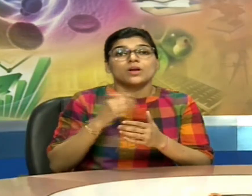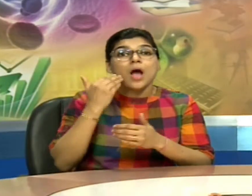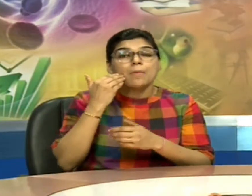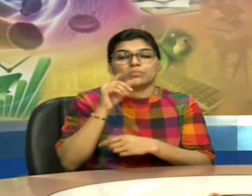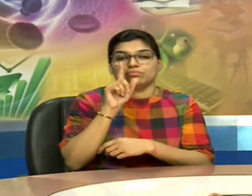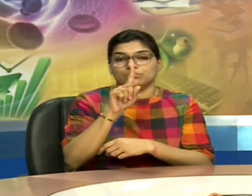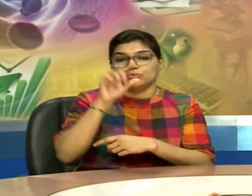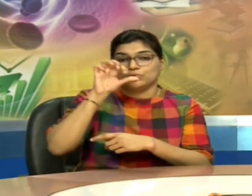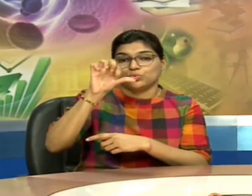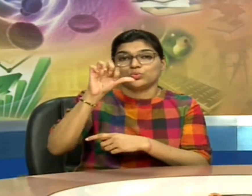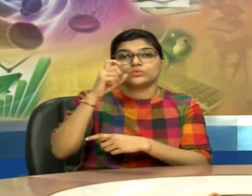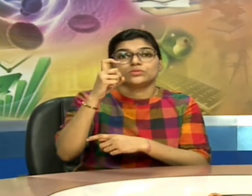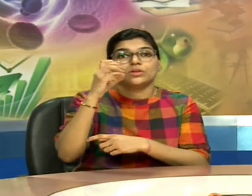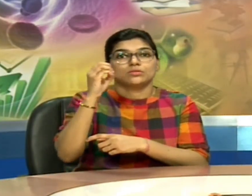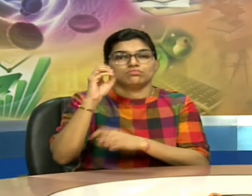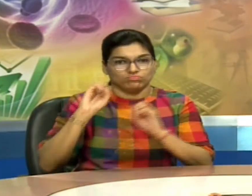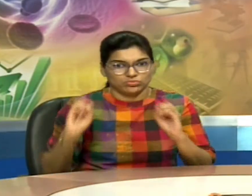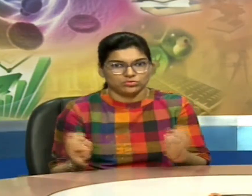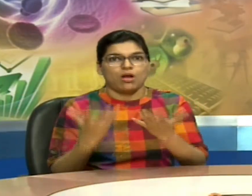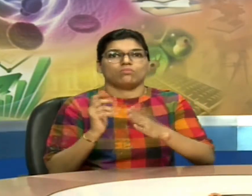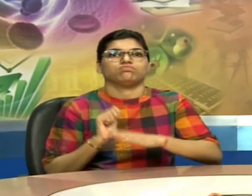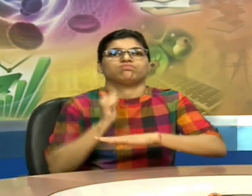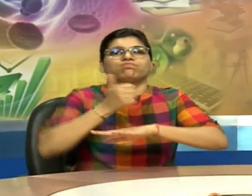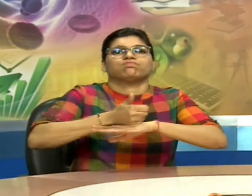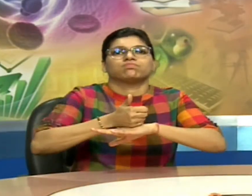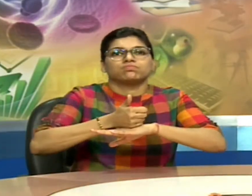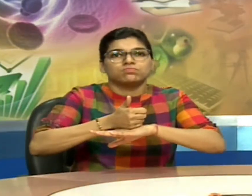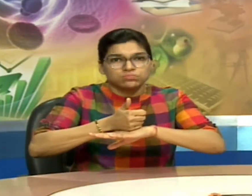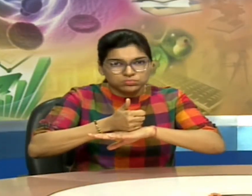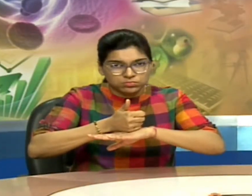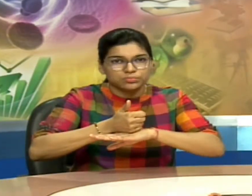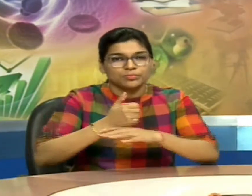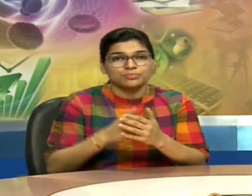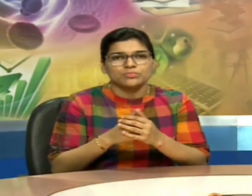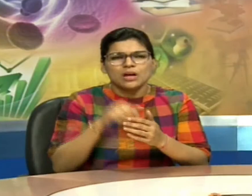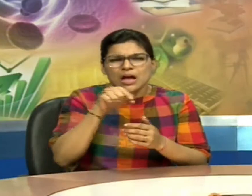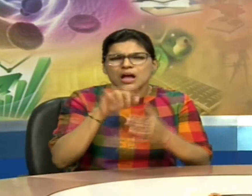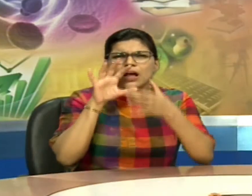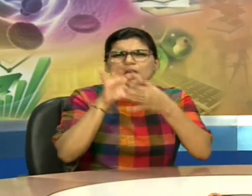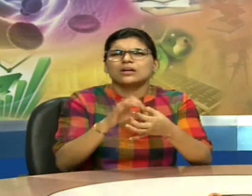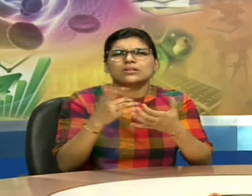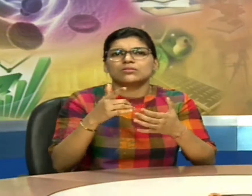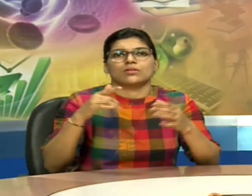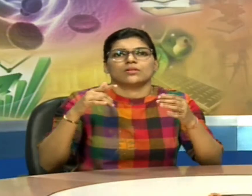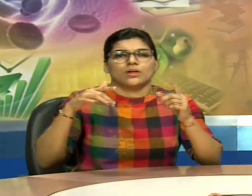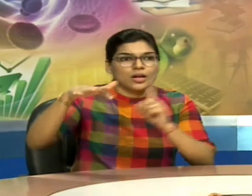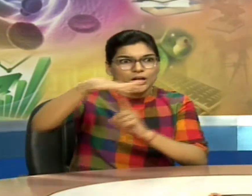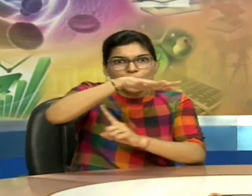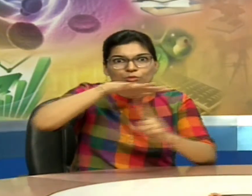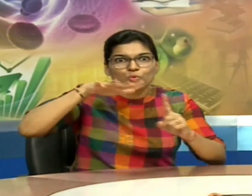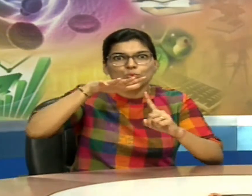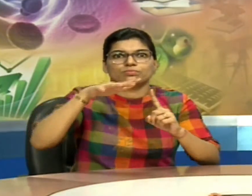awareness about its condition. It was first held on April 22 in the year